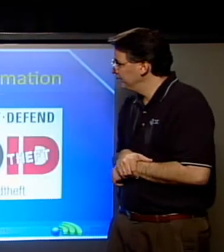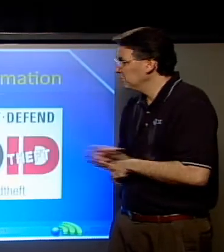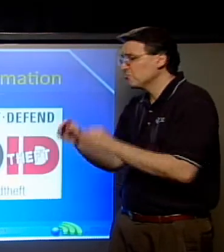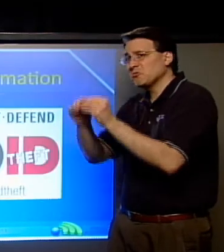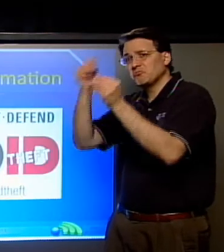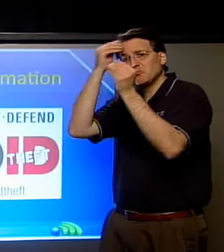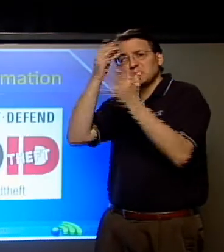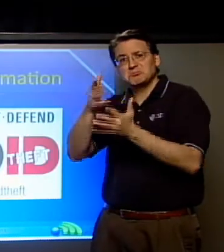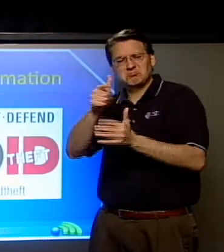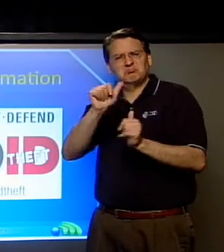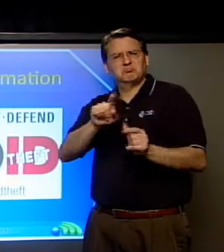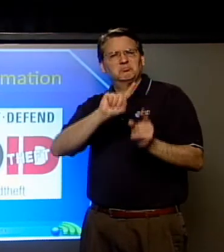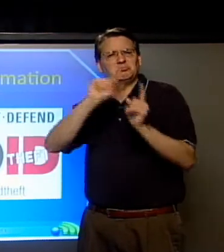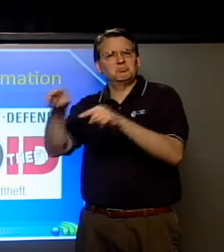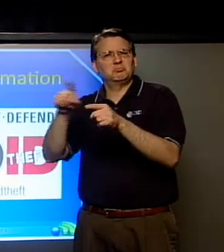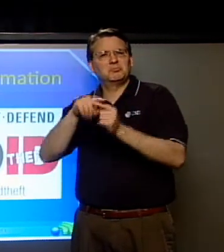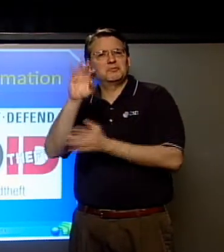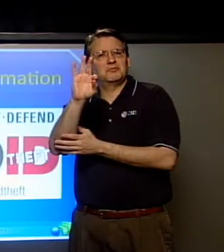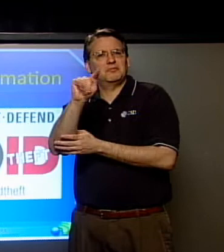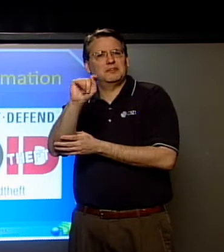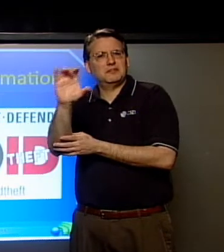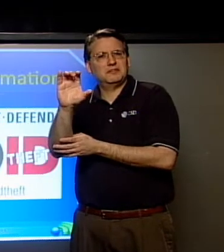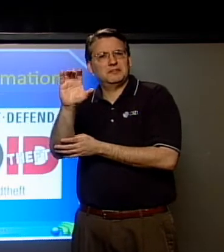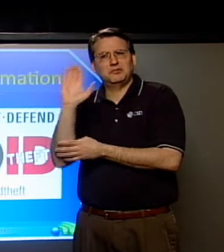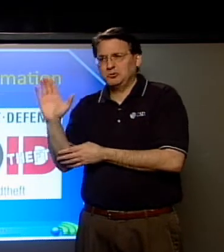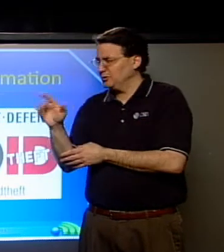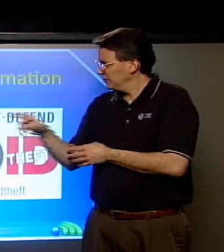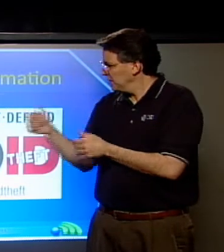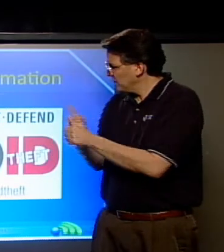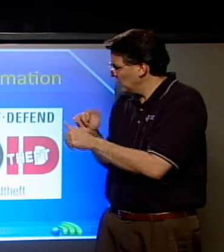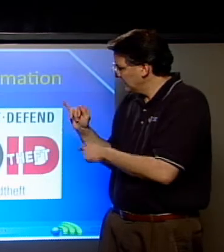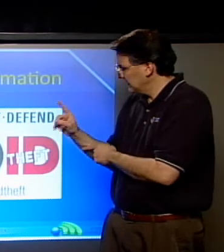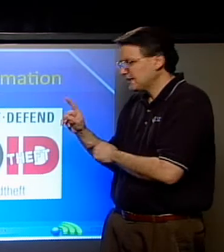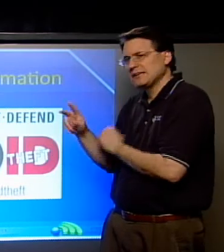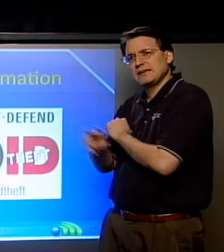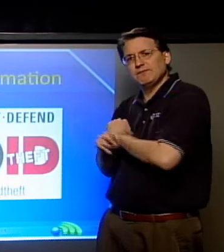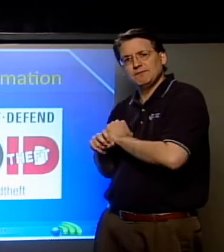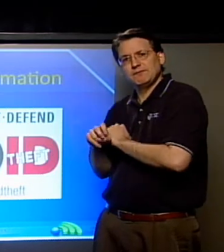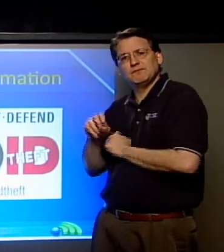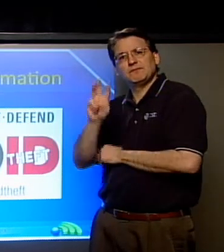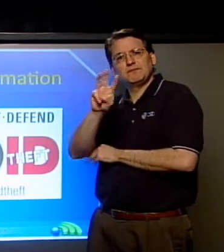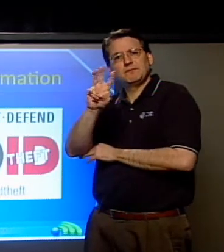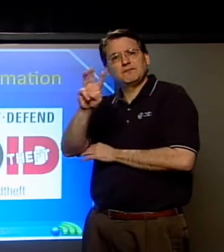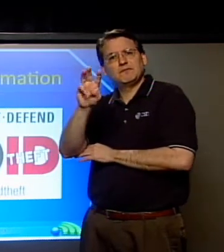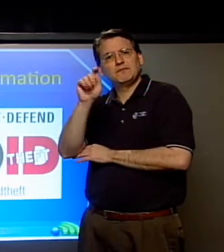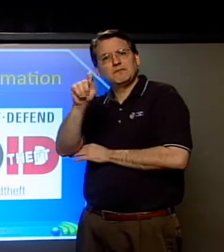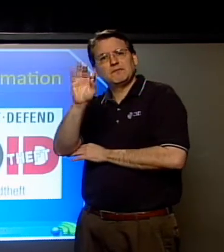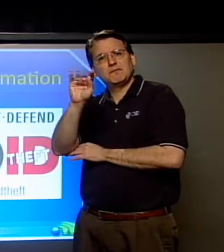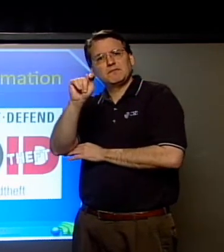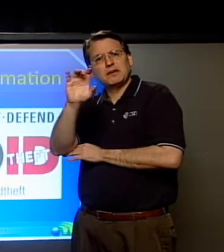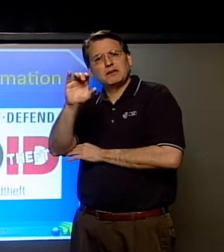and having more information would lead to a higher success rate for them. You can go to this website down